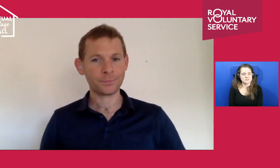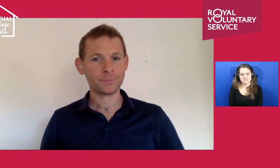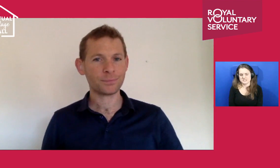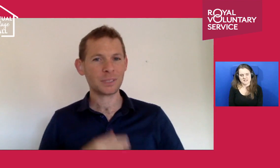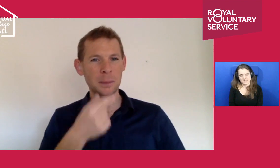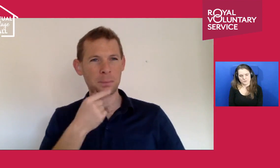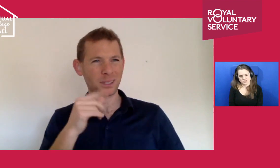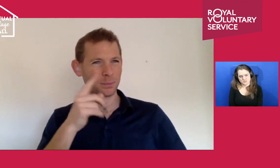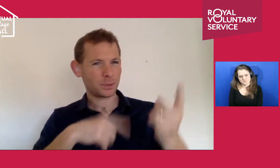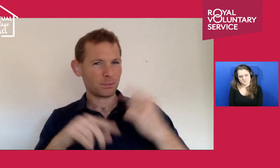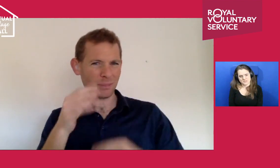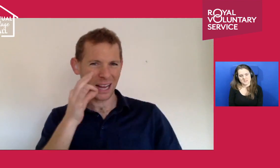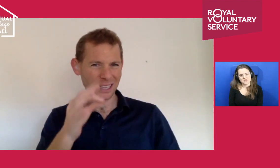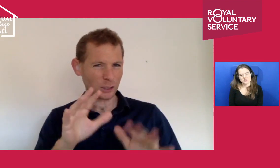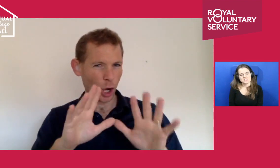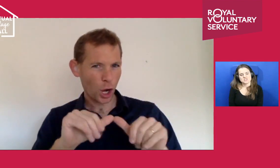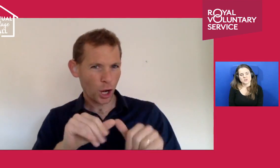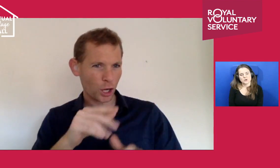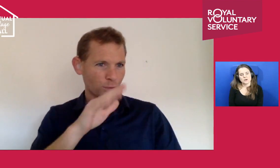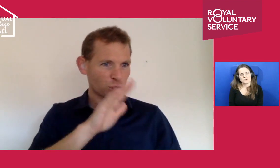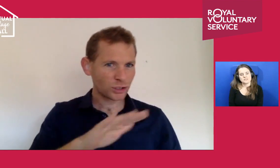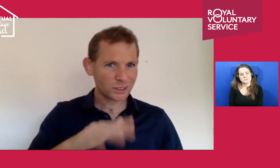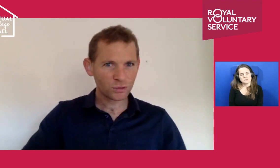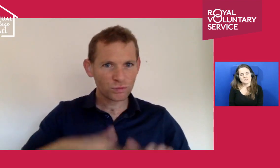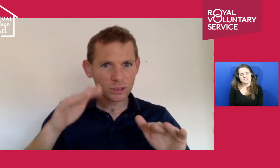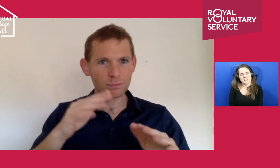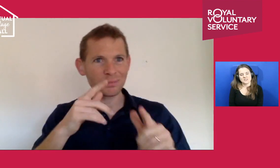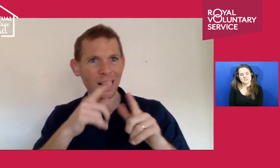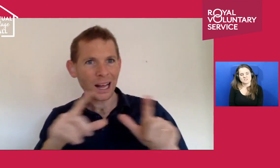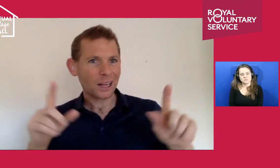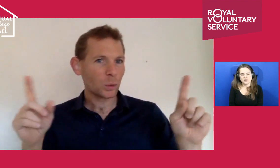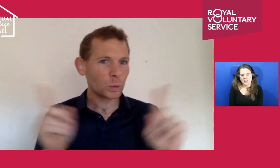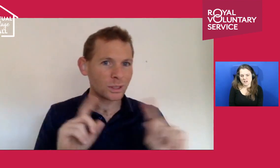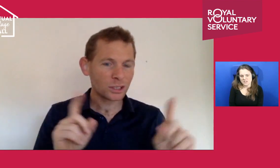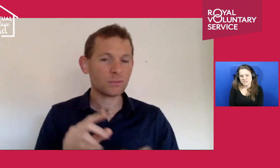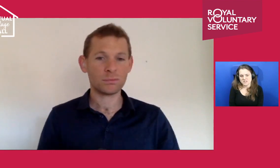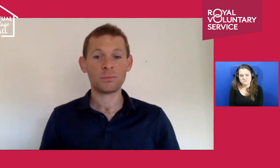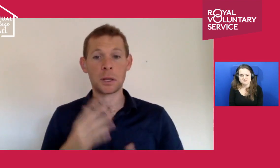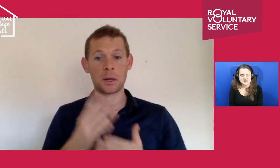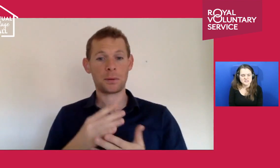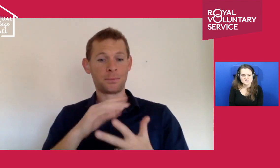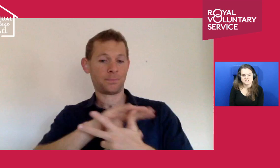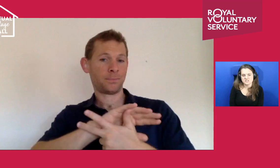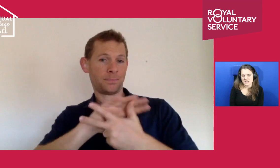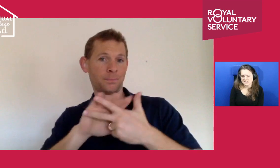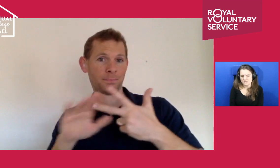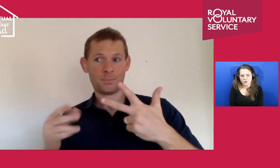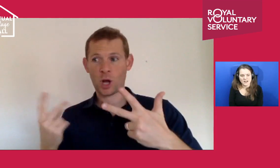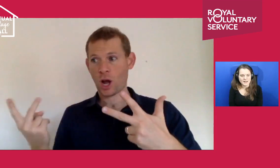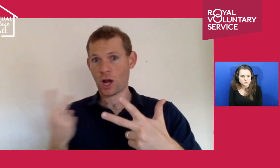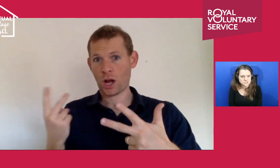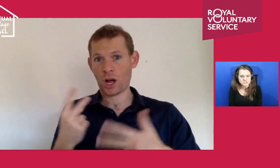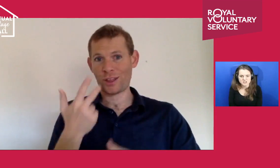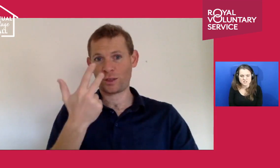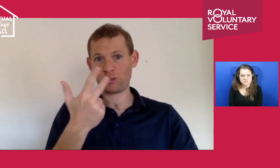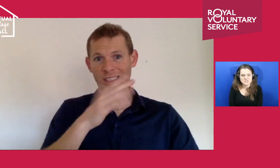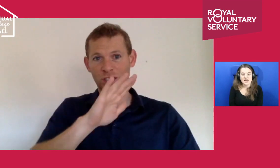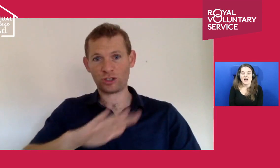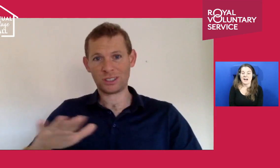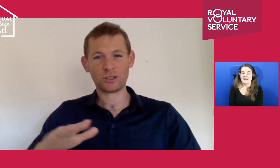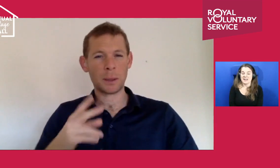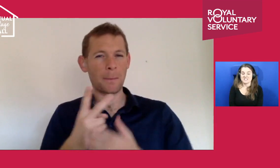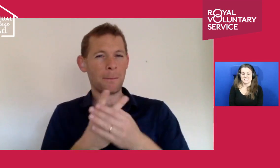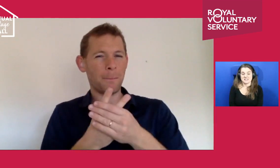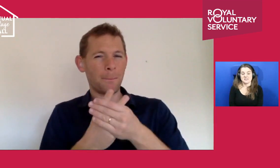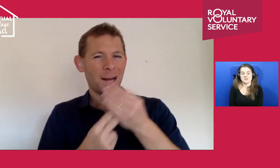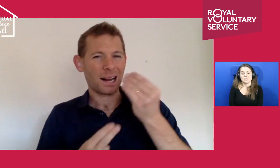really fluent in sign language, though. So some people say, well, how are you going to raise your kids? What language are you going to use?